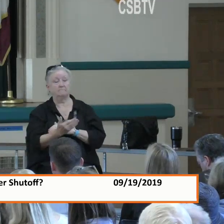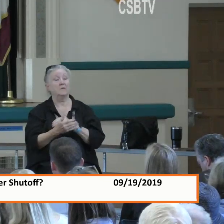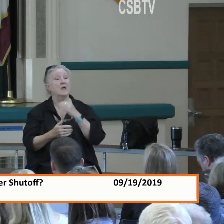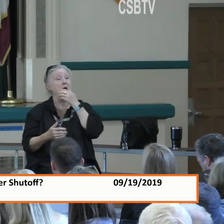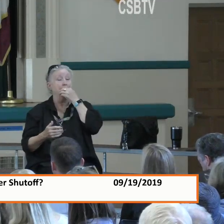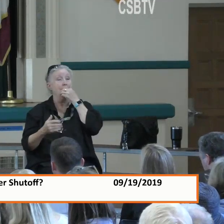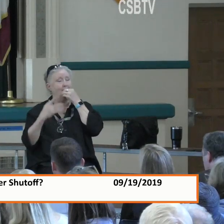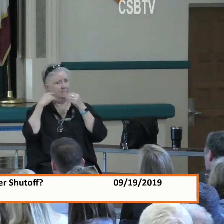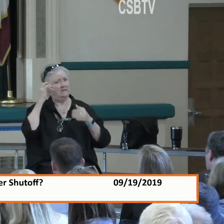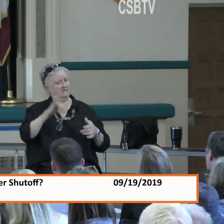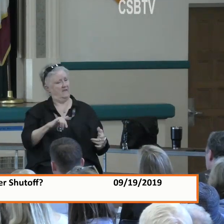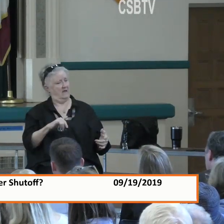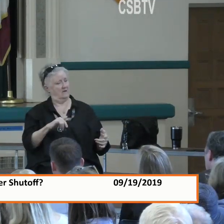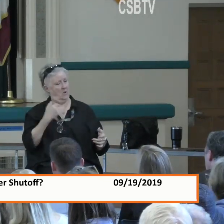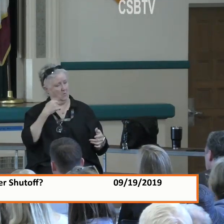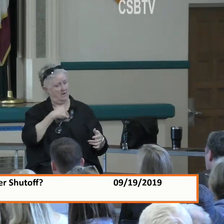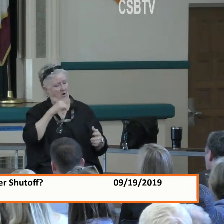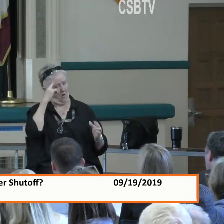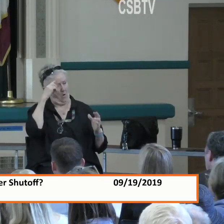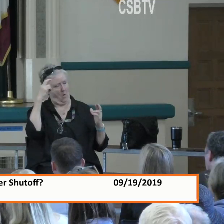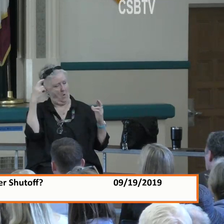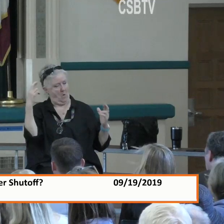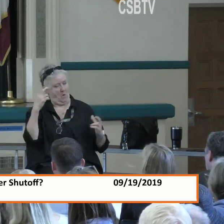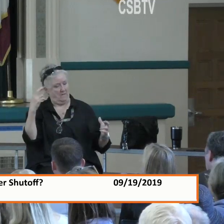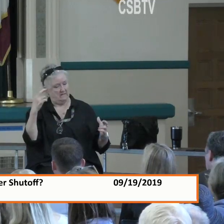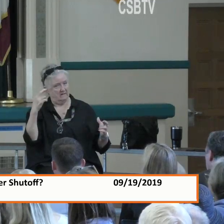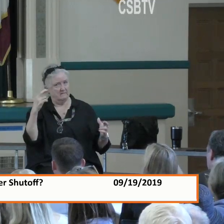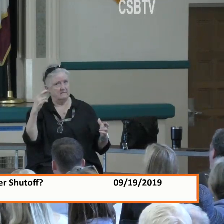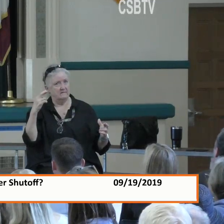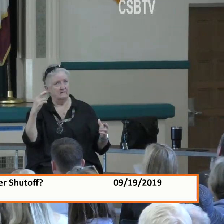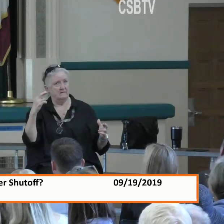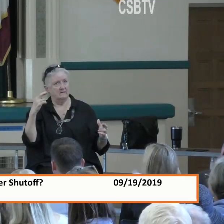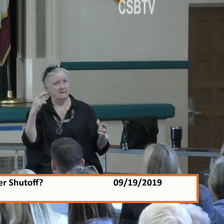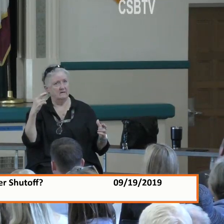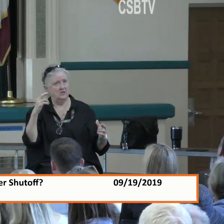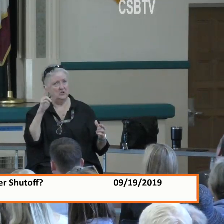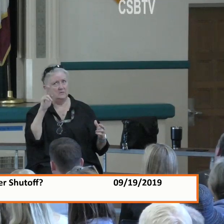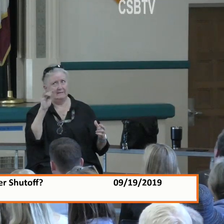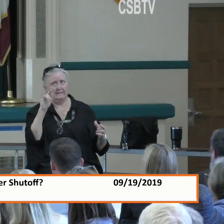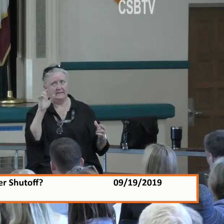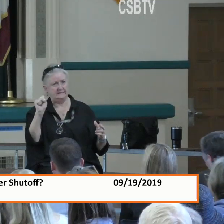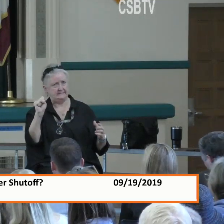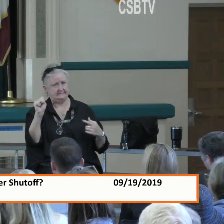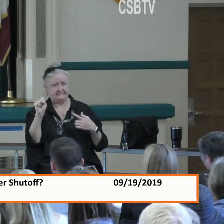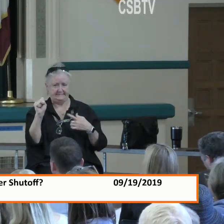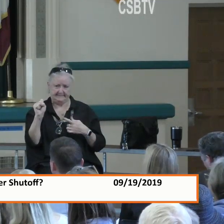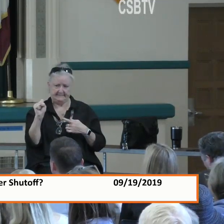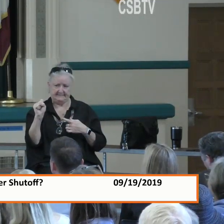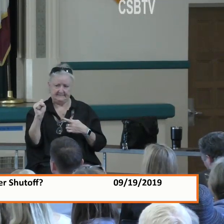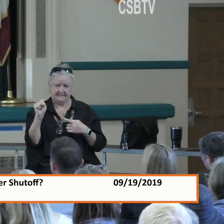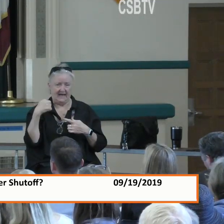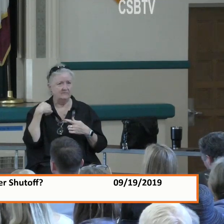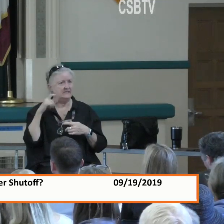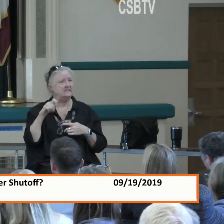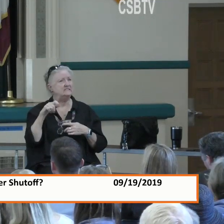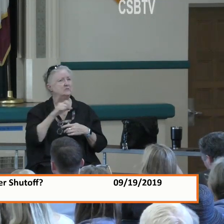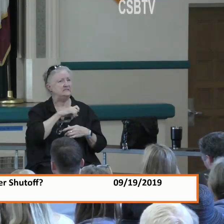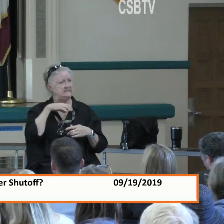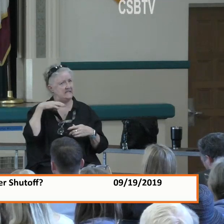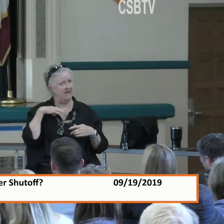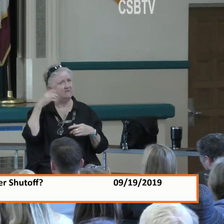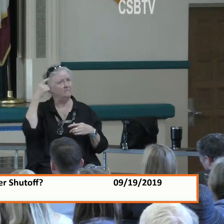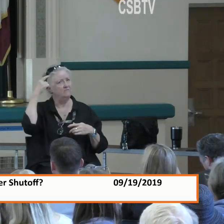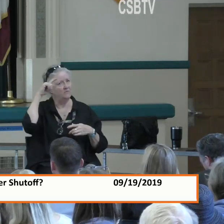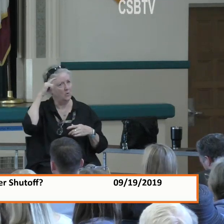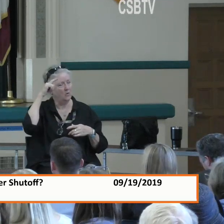of that, we are hoping that the utilities will have the necessary staffing